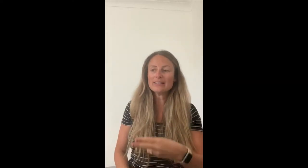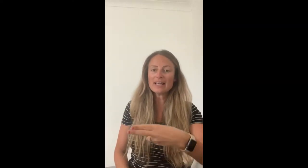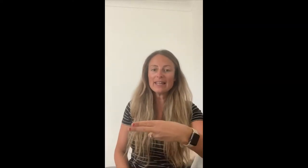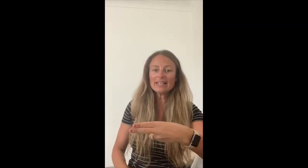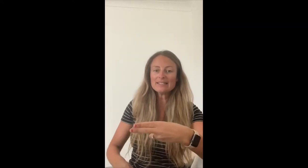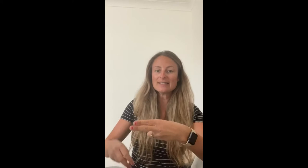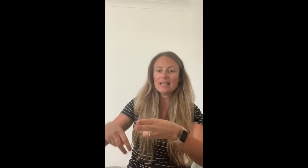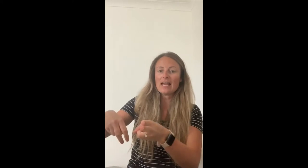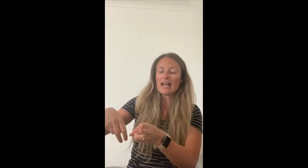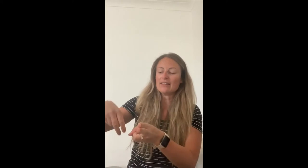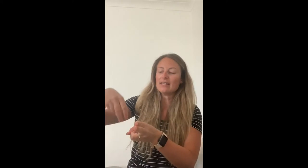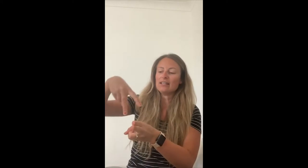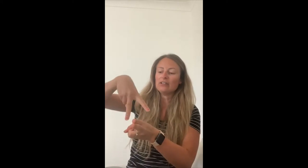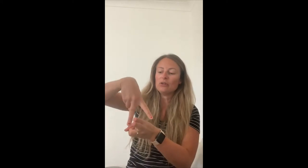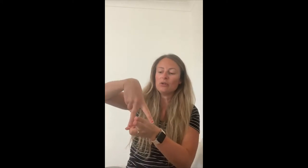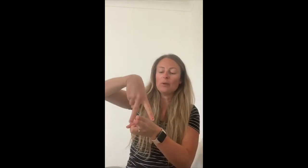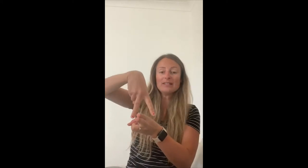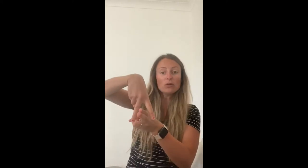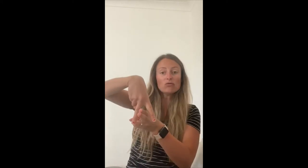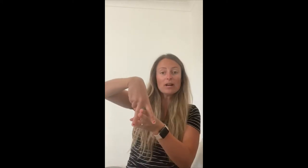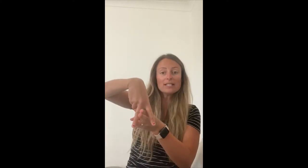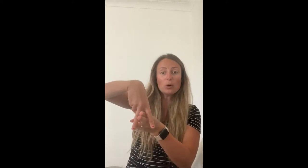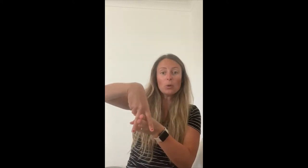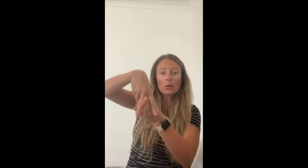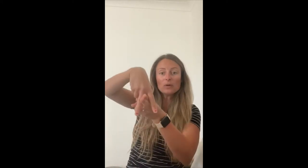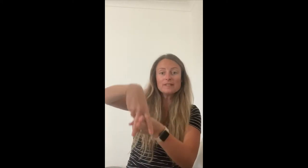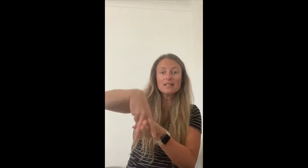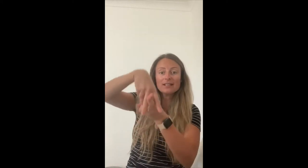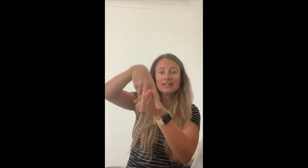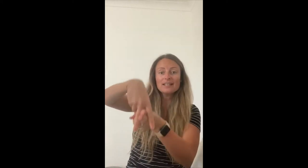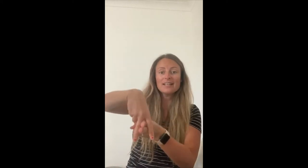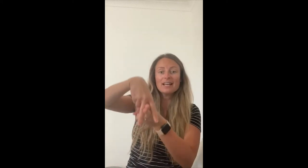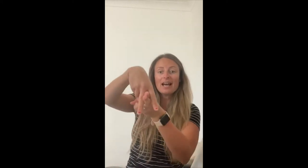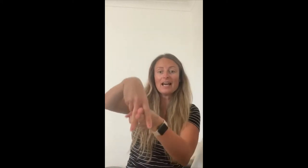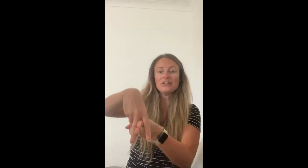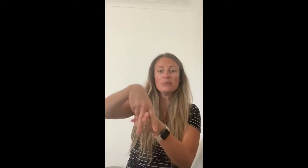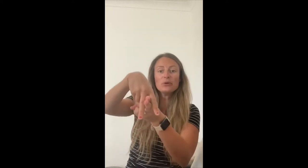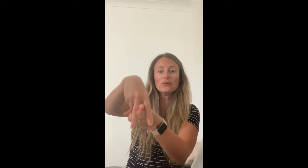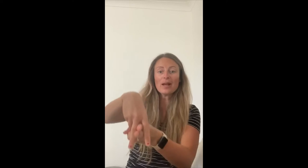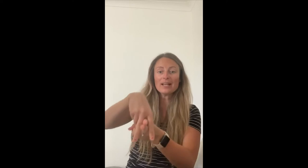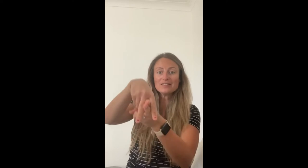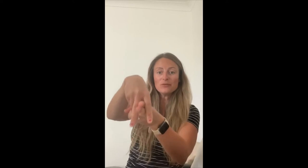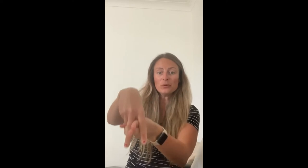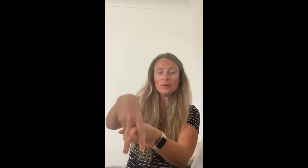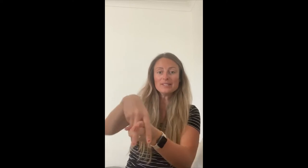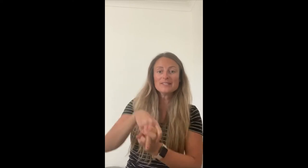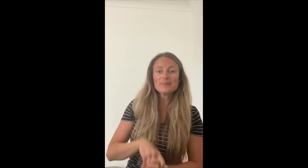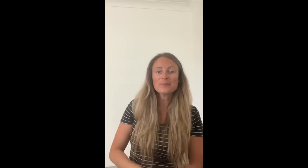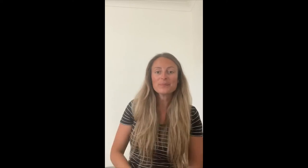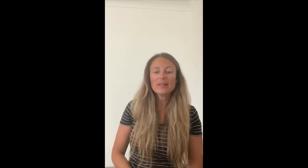like this, and then you, as if you're riding a horse, and you move your hands forwards. So